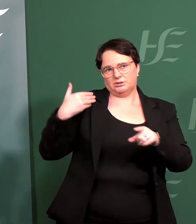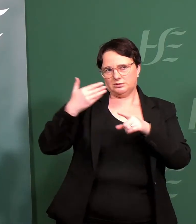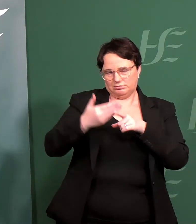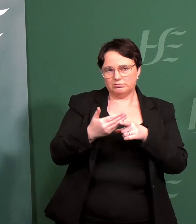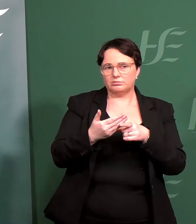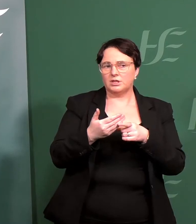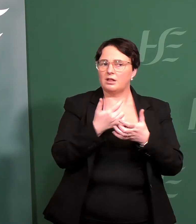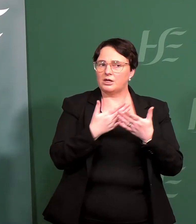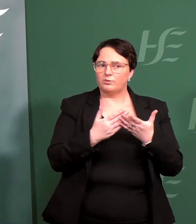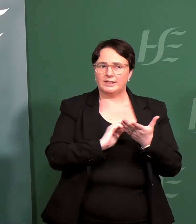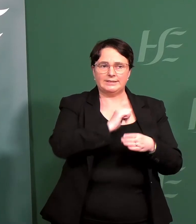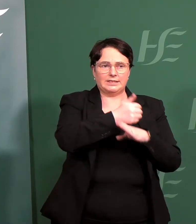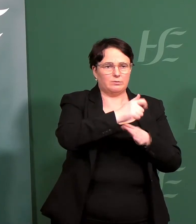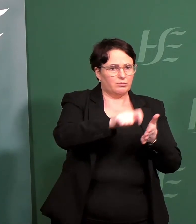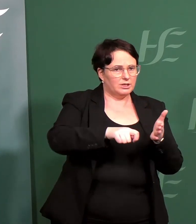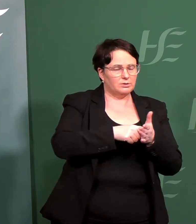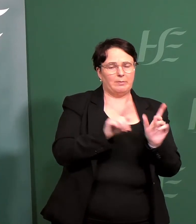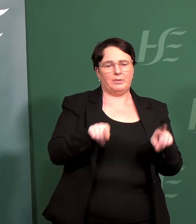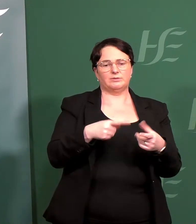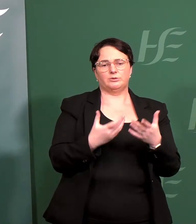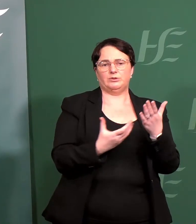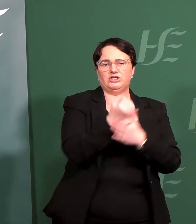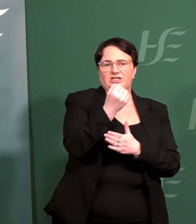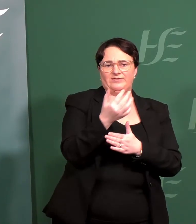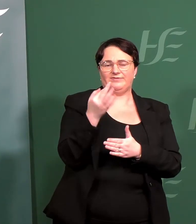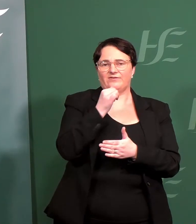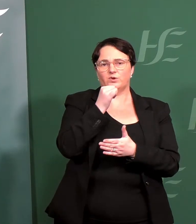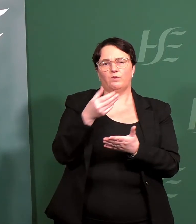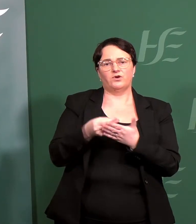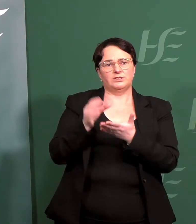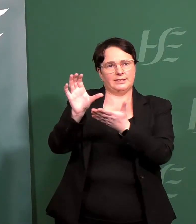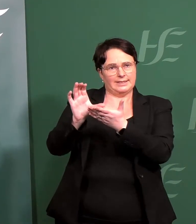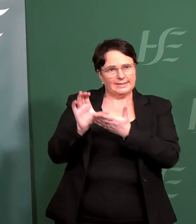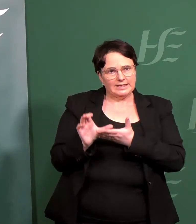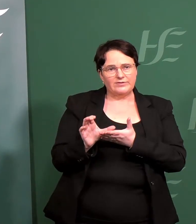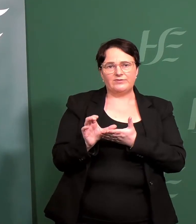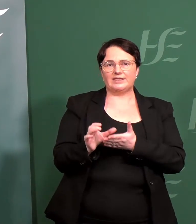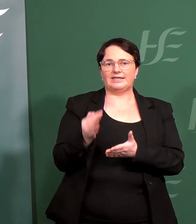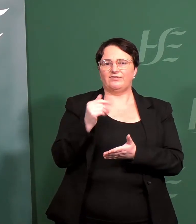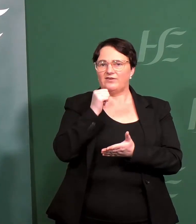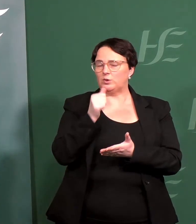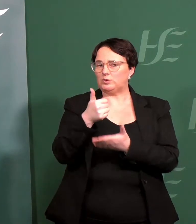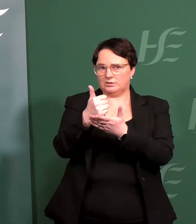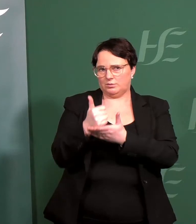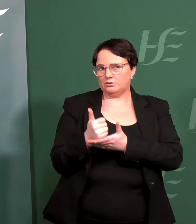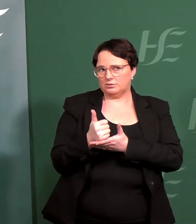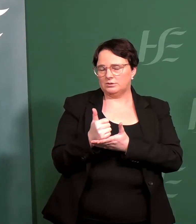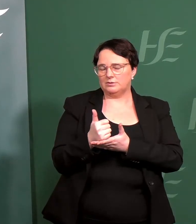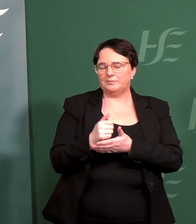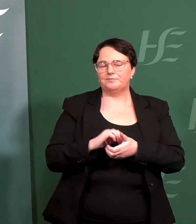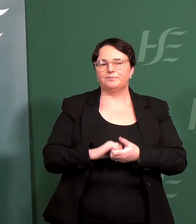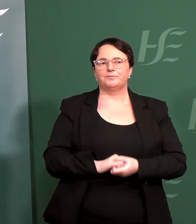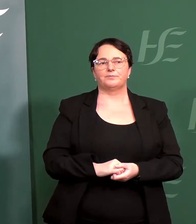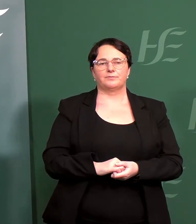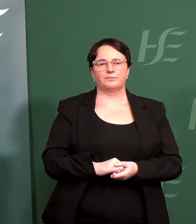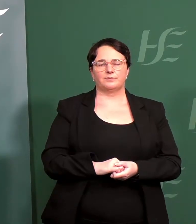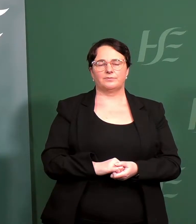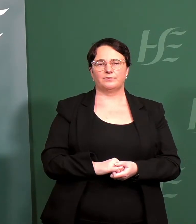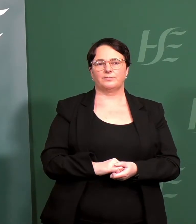in place would not have been able to be put in place without that funding and support. And a learning that I do want us